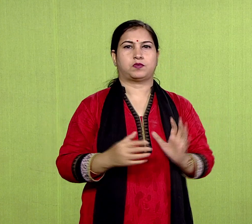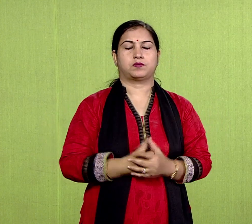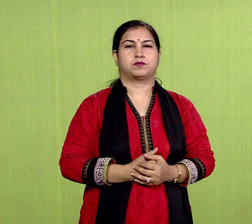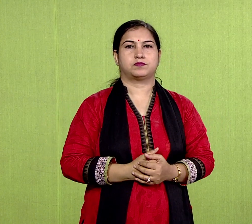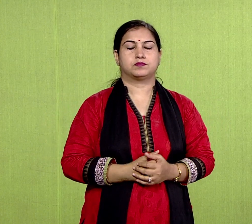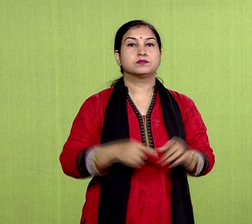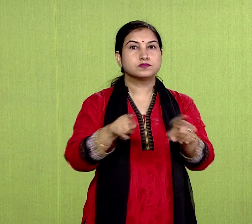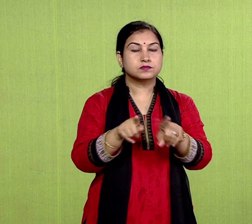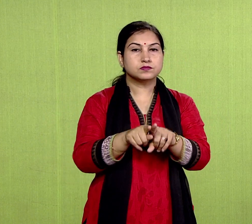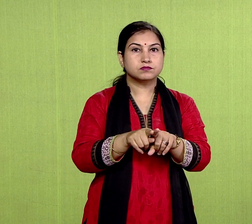and new gods